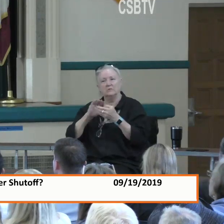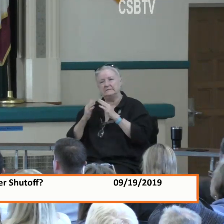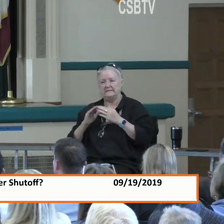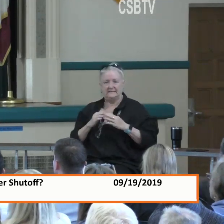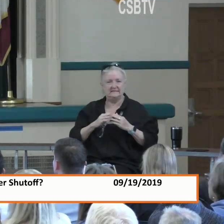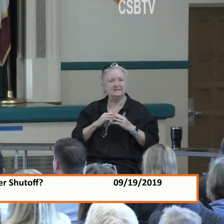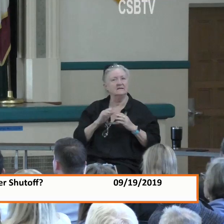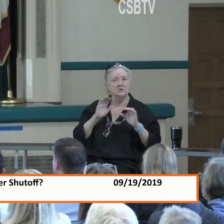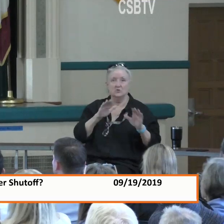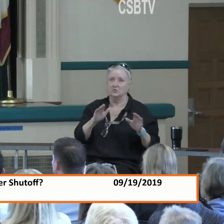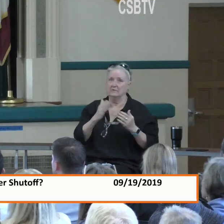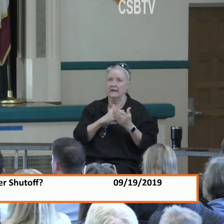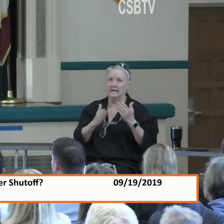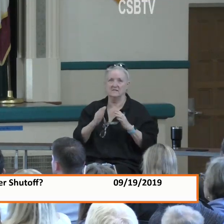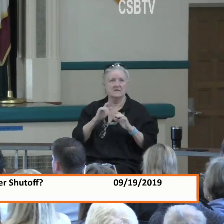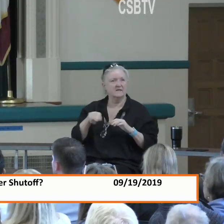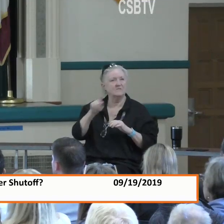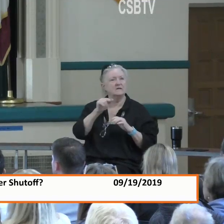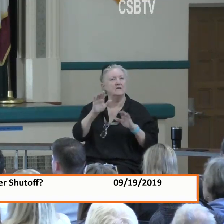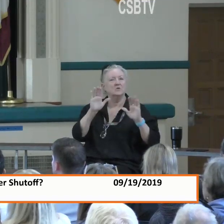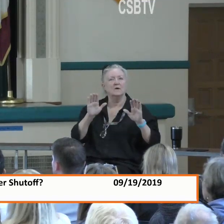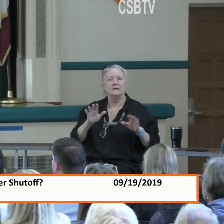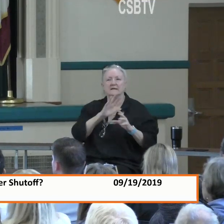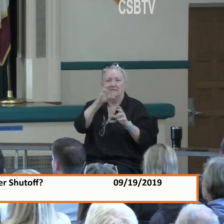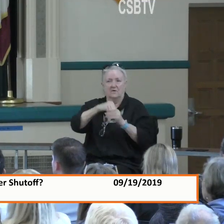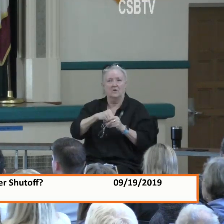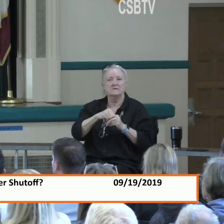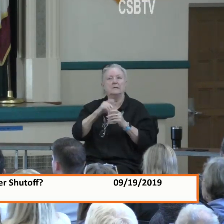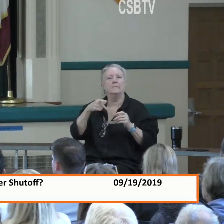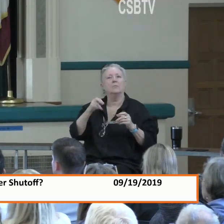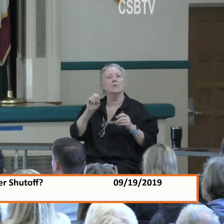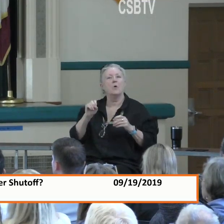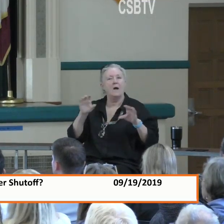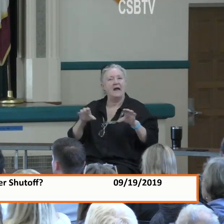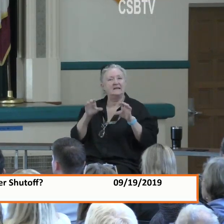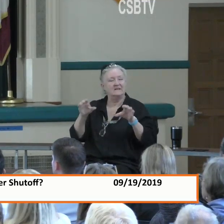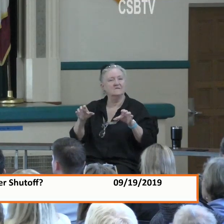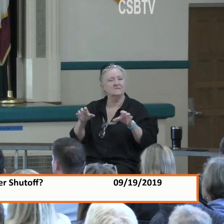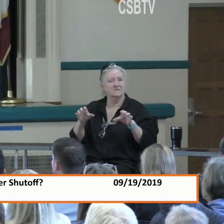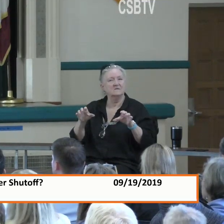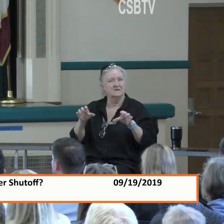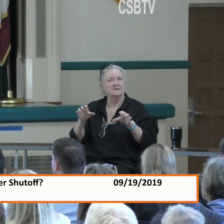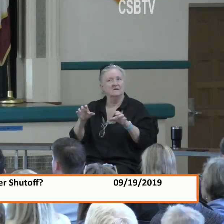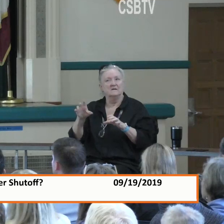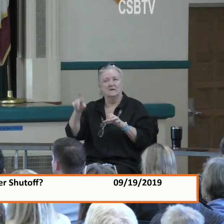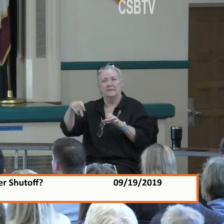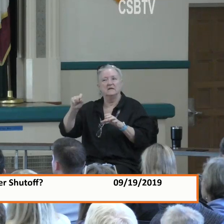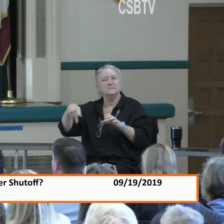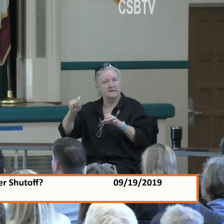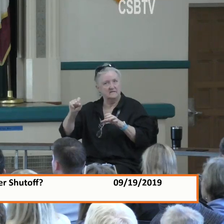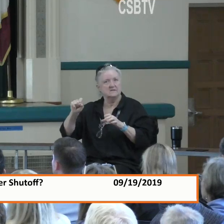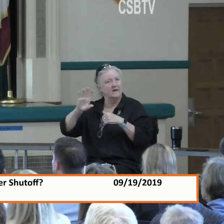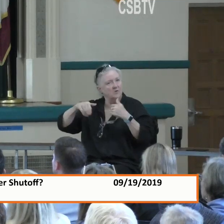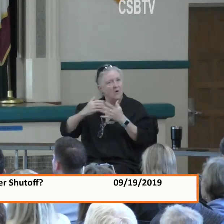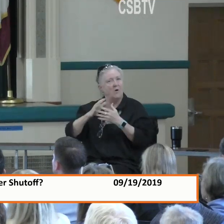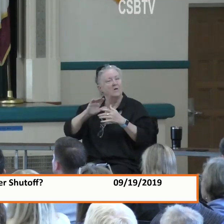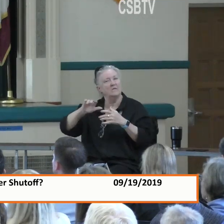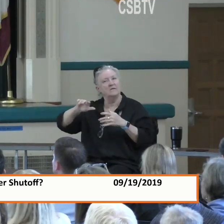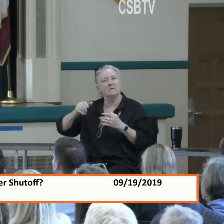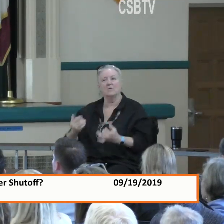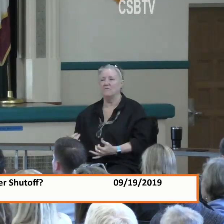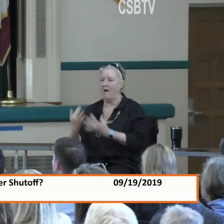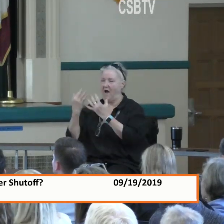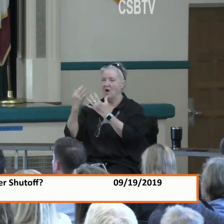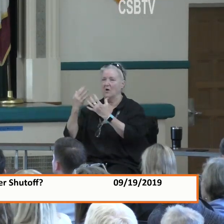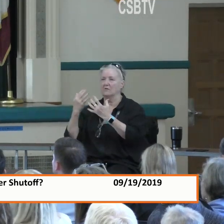good hands. They've been incredibly engaged and proactive on the PSPS and all of the wildfire mitigation measures that we're all